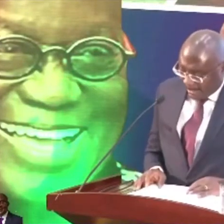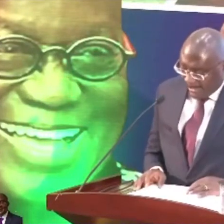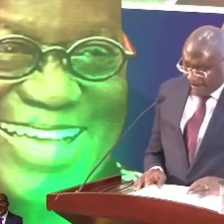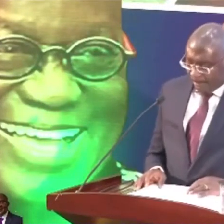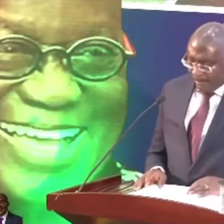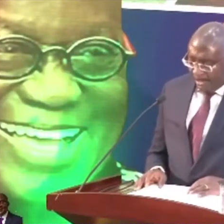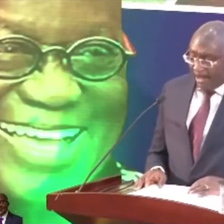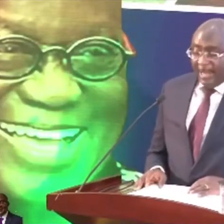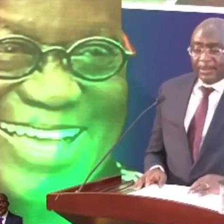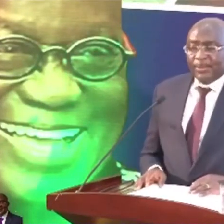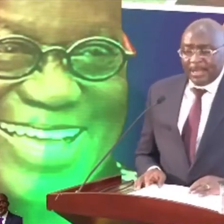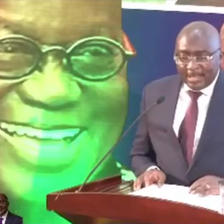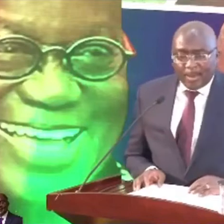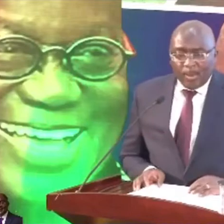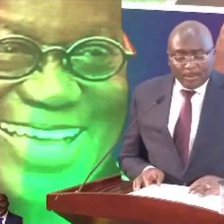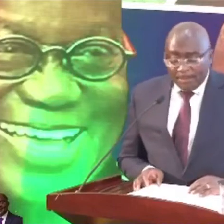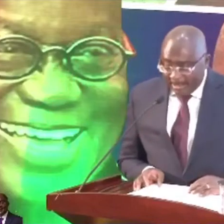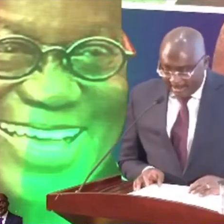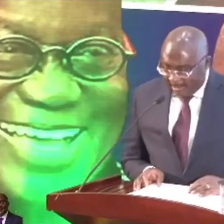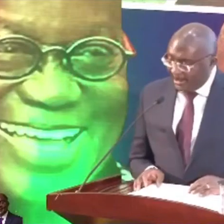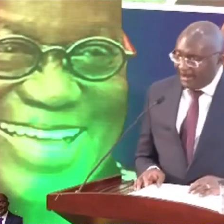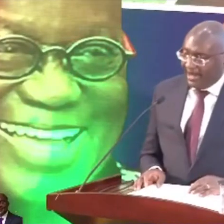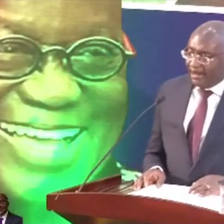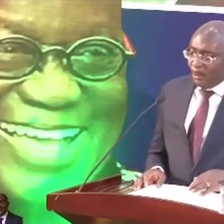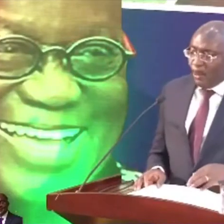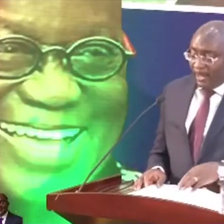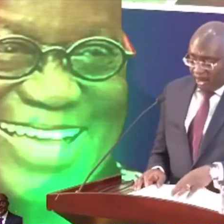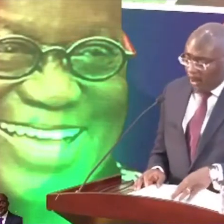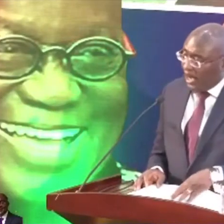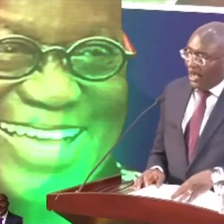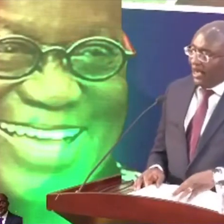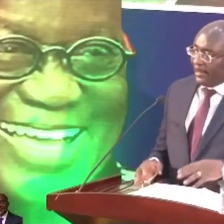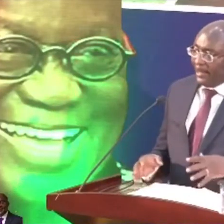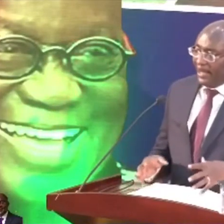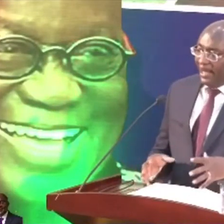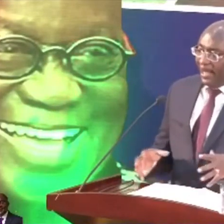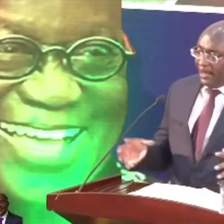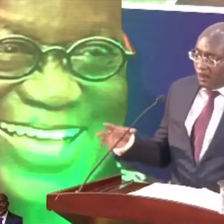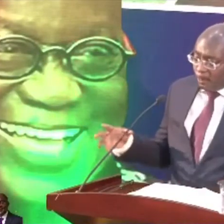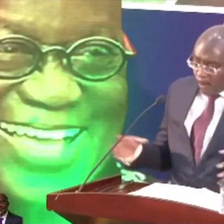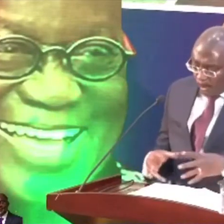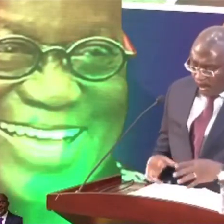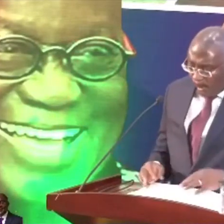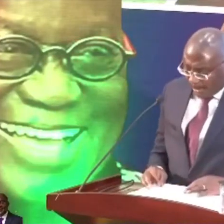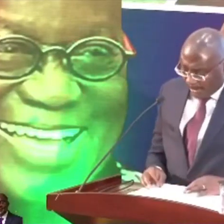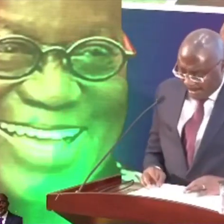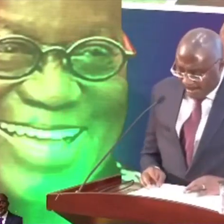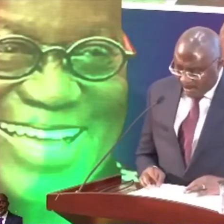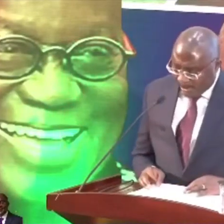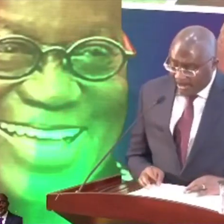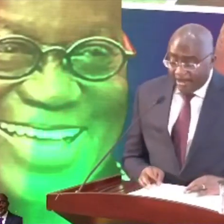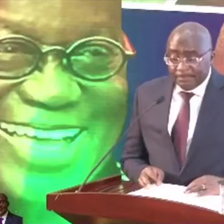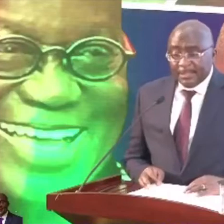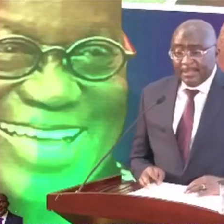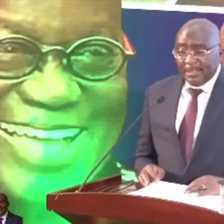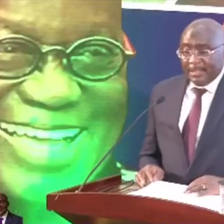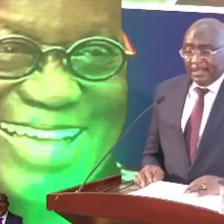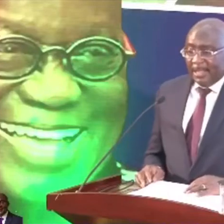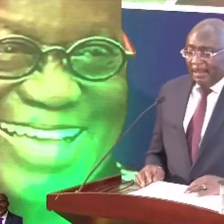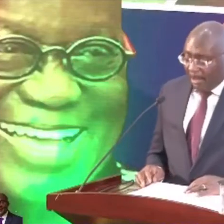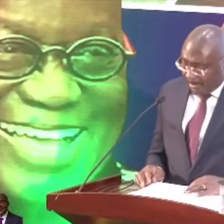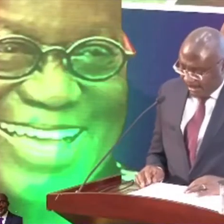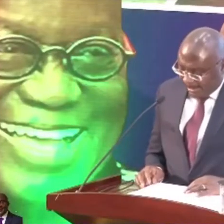it done. I'd like to thank all the ministers who worked so hard to pull all the data together,